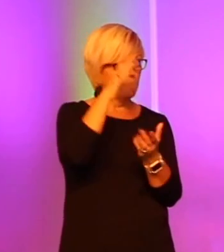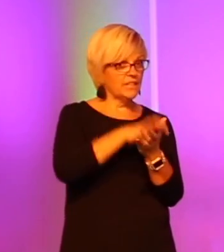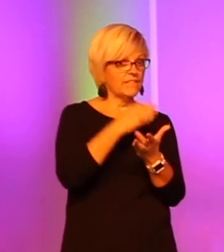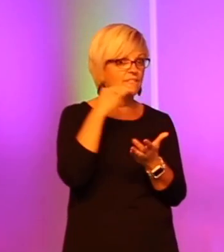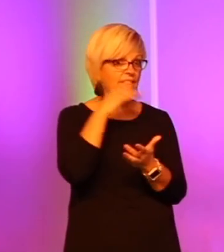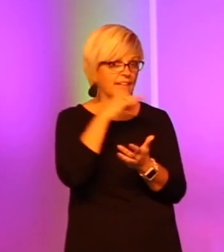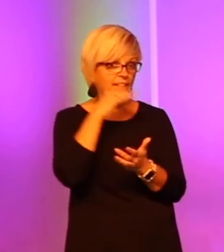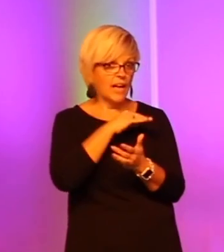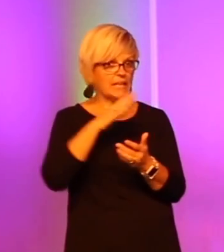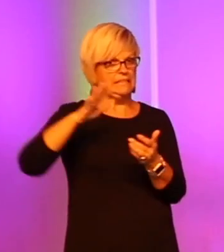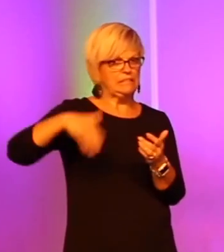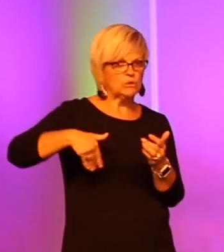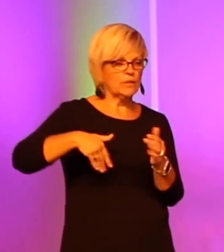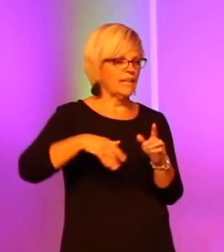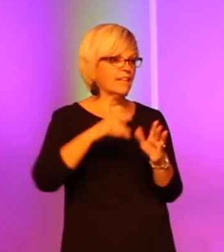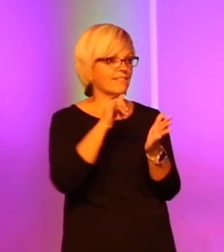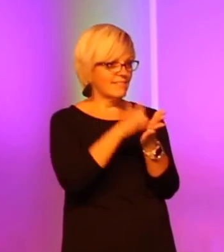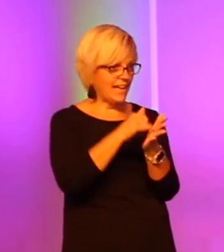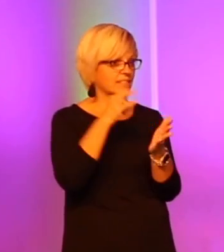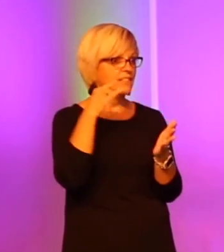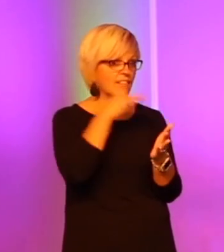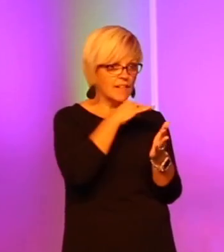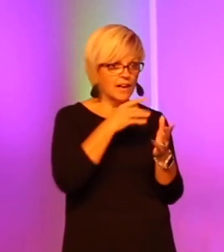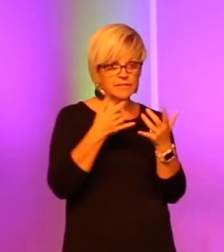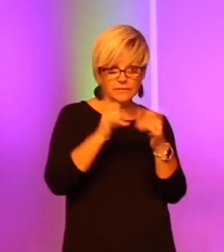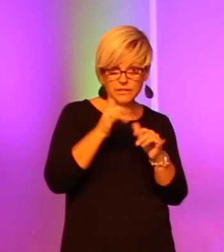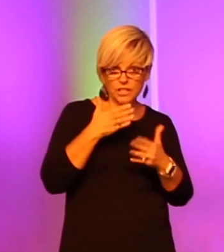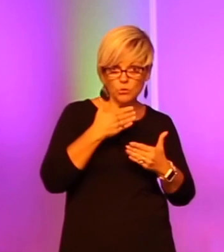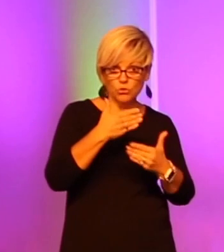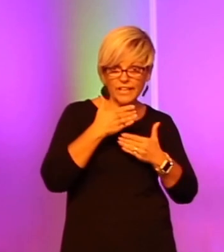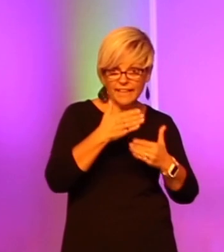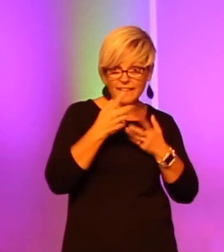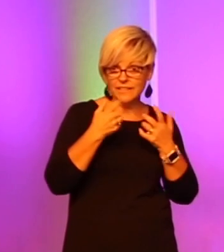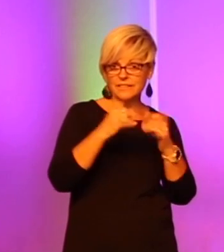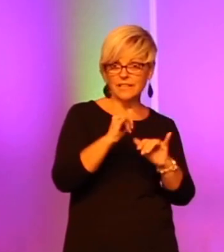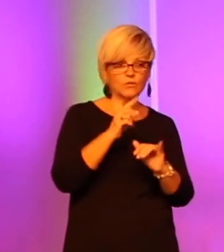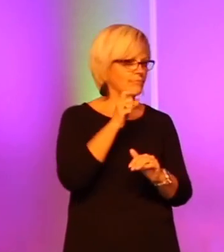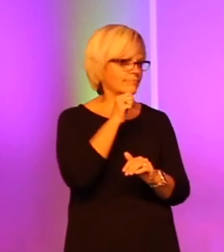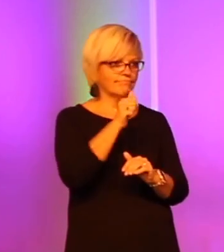lie. It's a lie. Don't believe it. Are you still breathing? Then it's not too